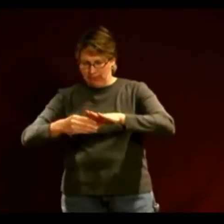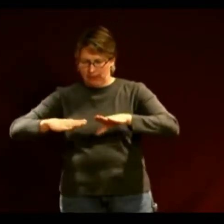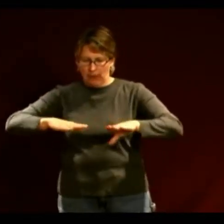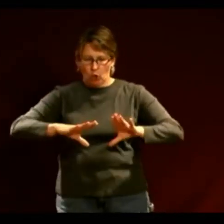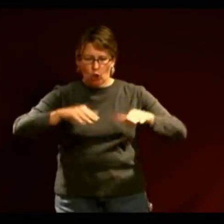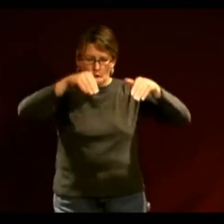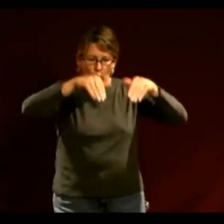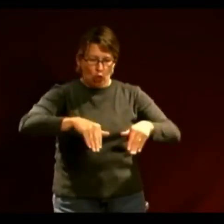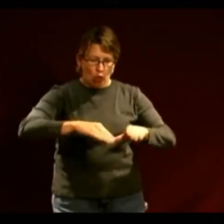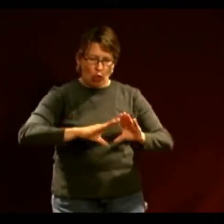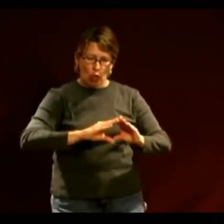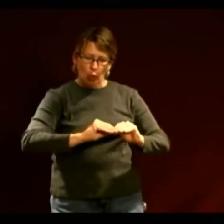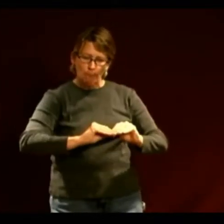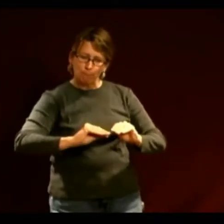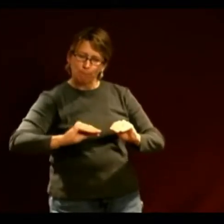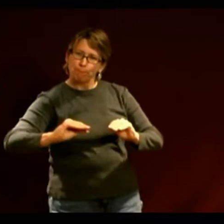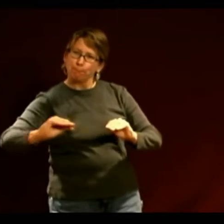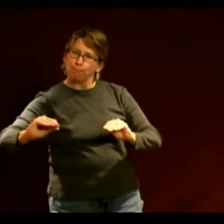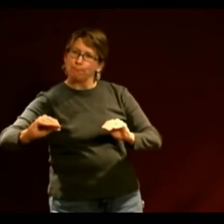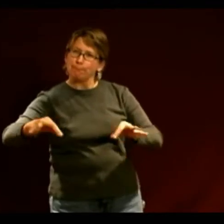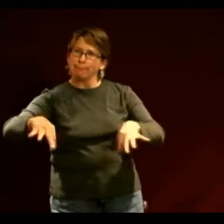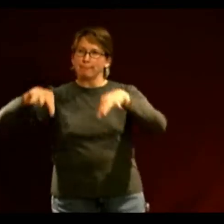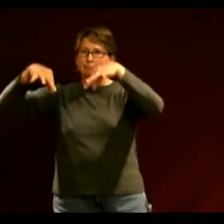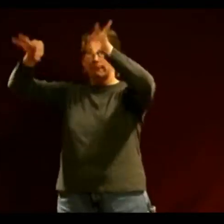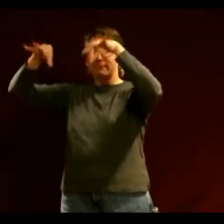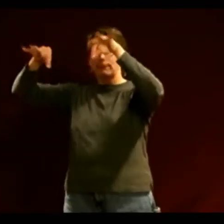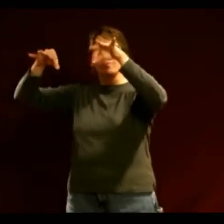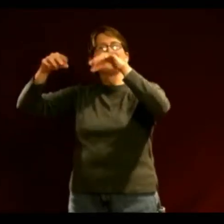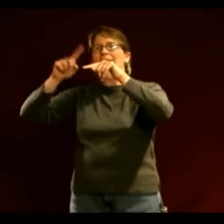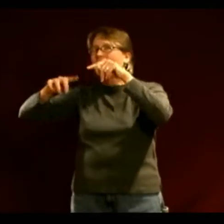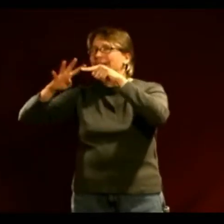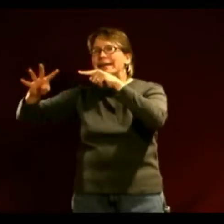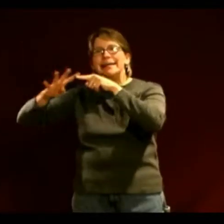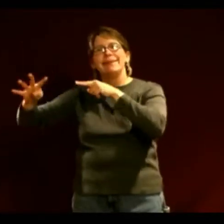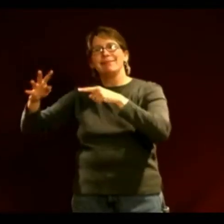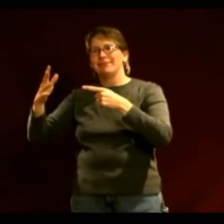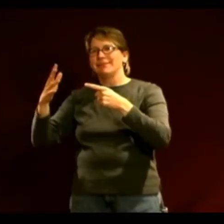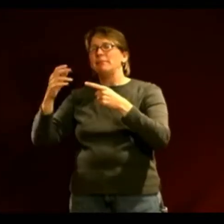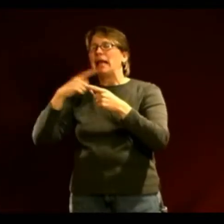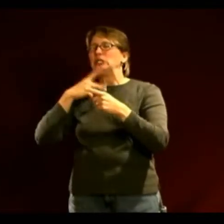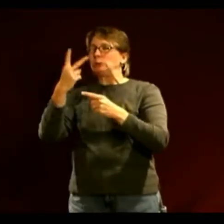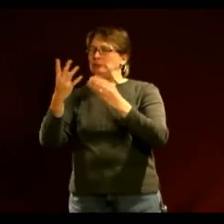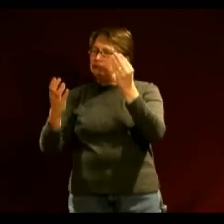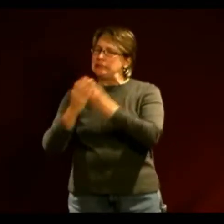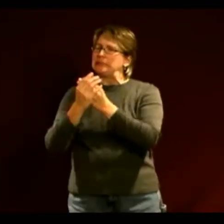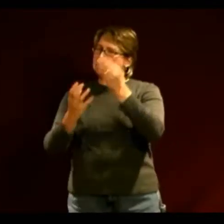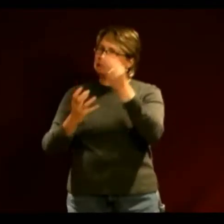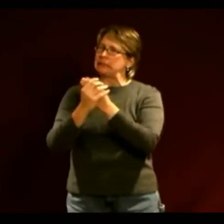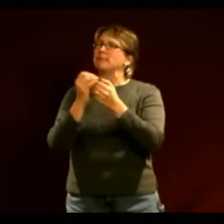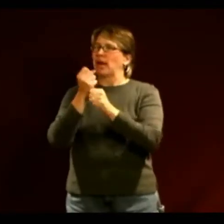gave me this machine, and it seals the food. I think it's called a food saver.